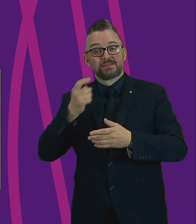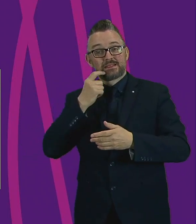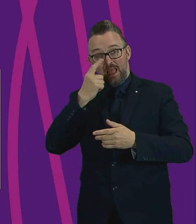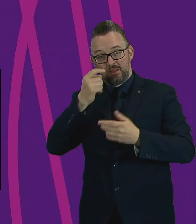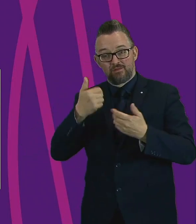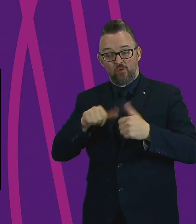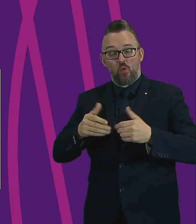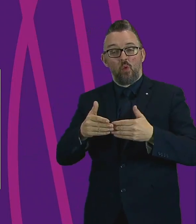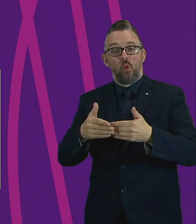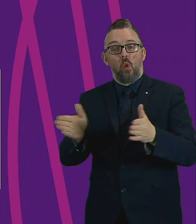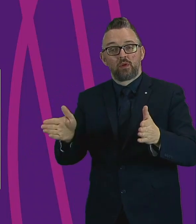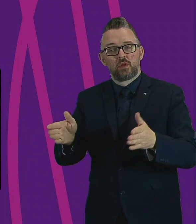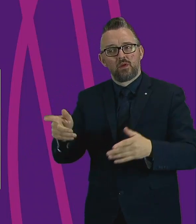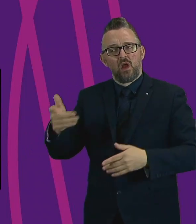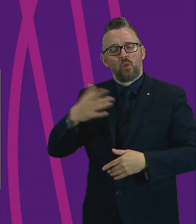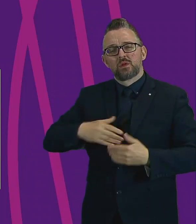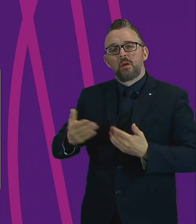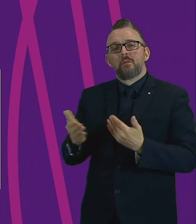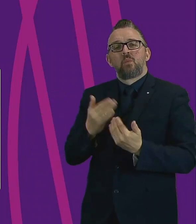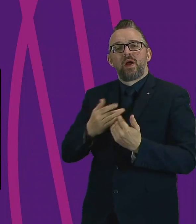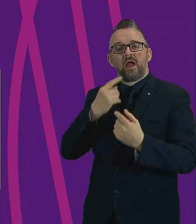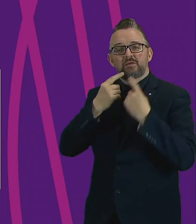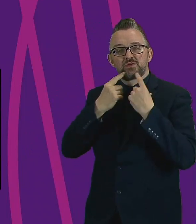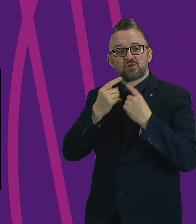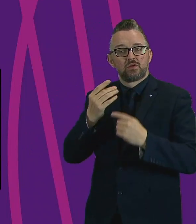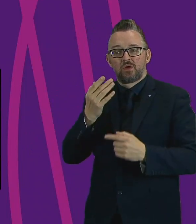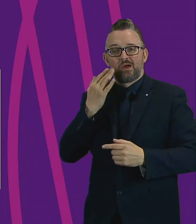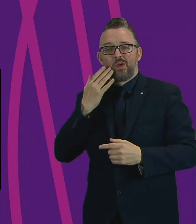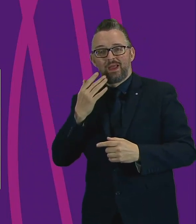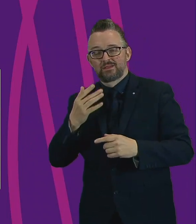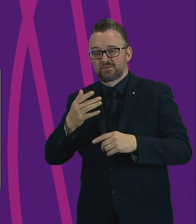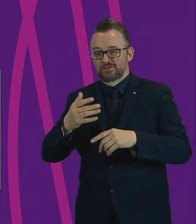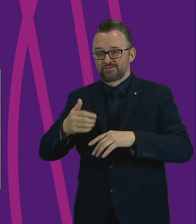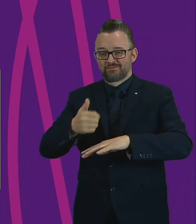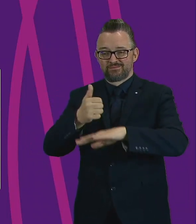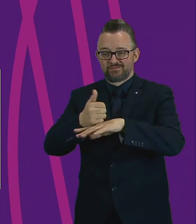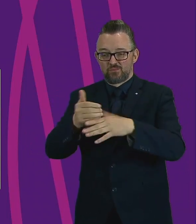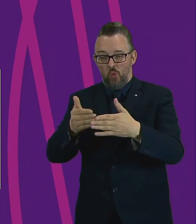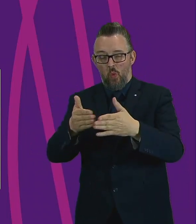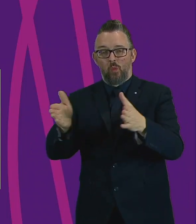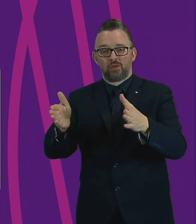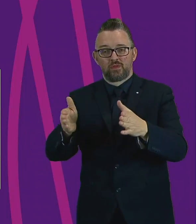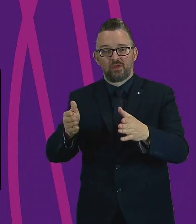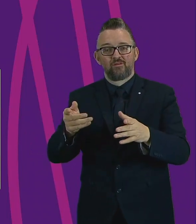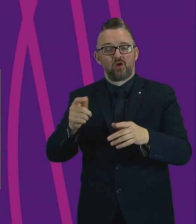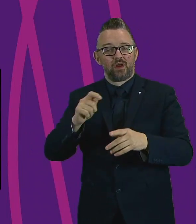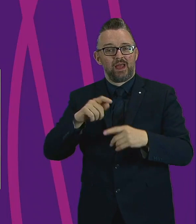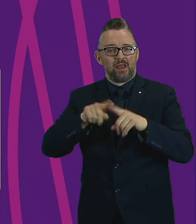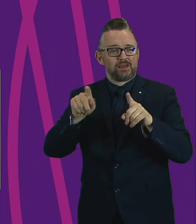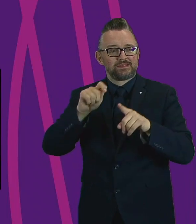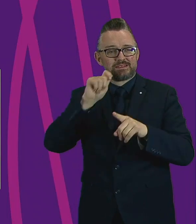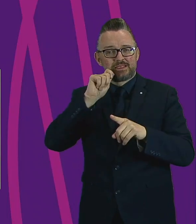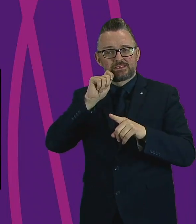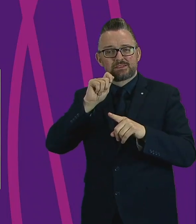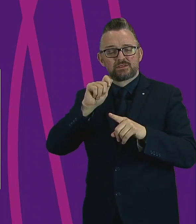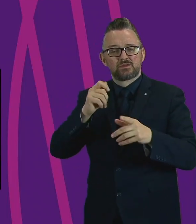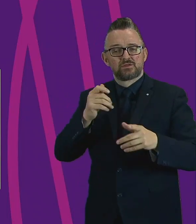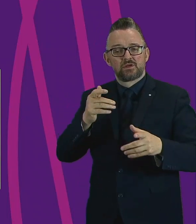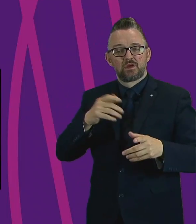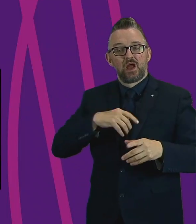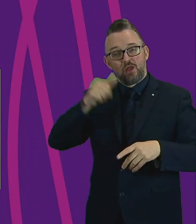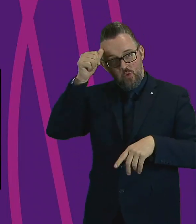if further information could be provided on the resumption of both dental practices and orthodontic practices. And I know I'm moving